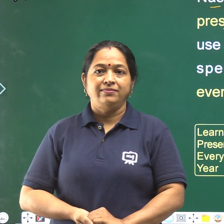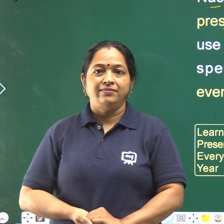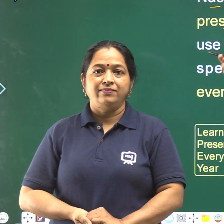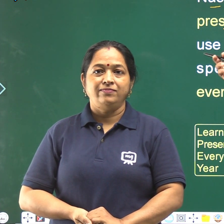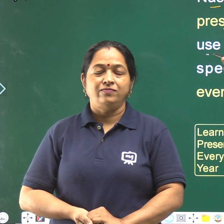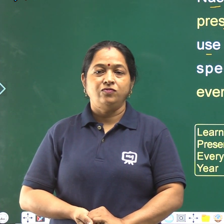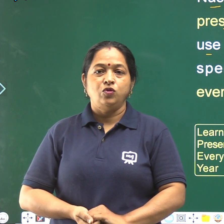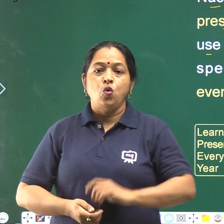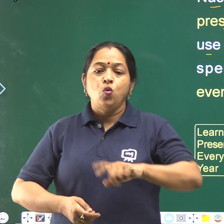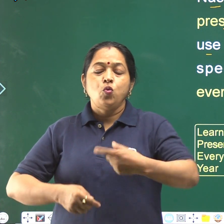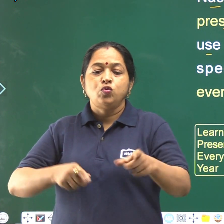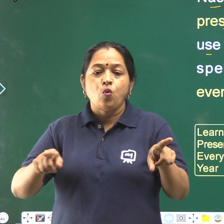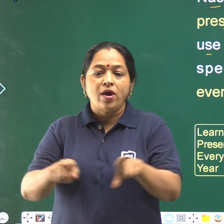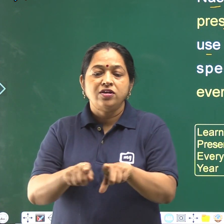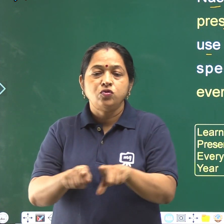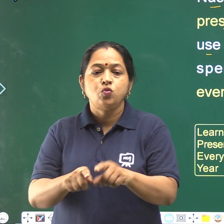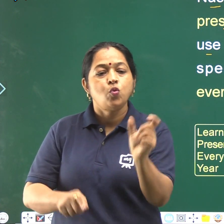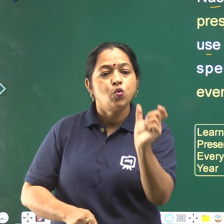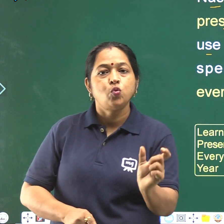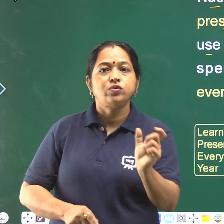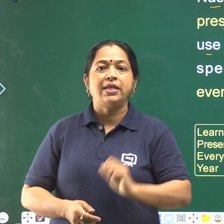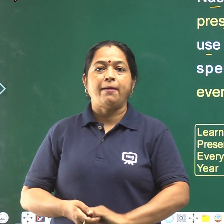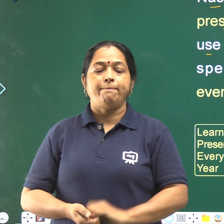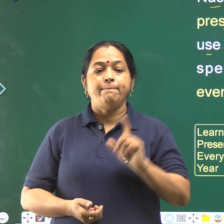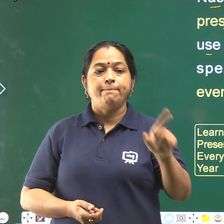so as to use them